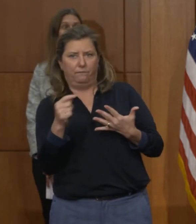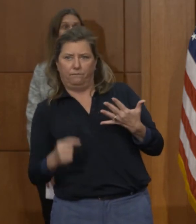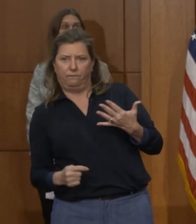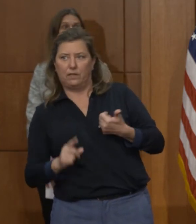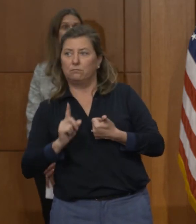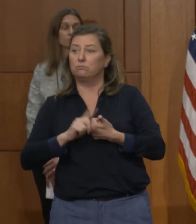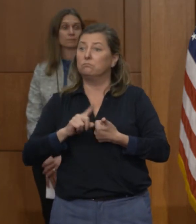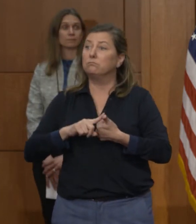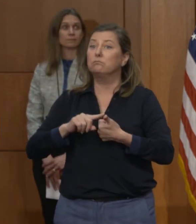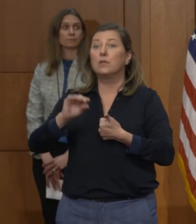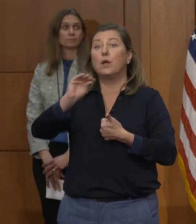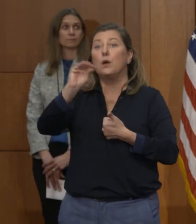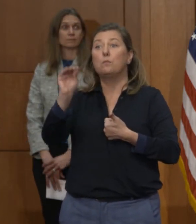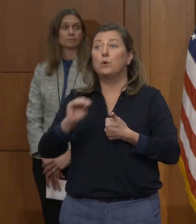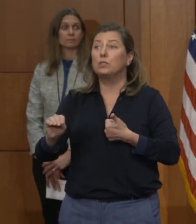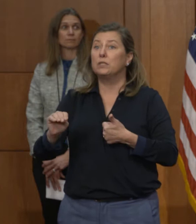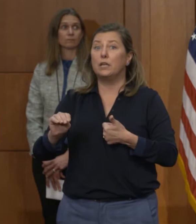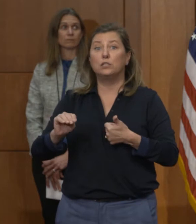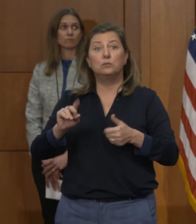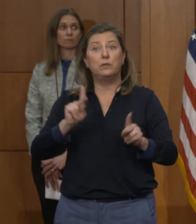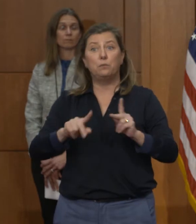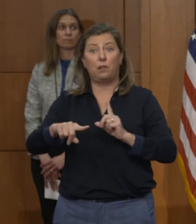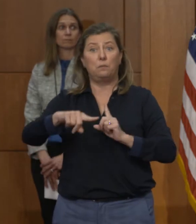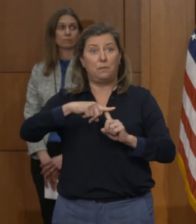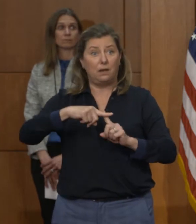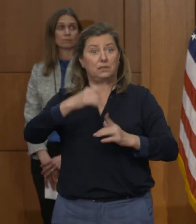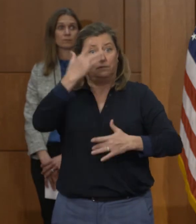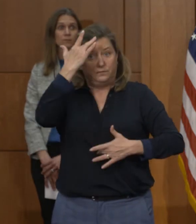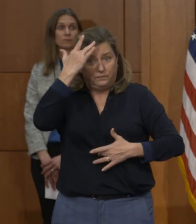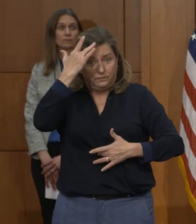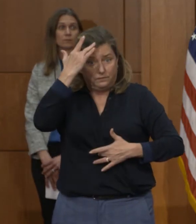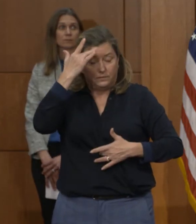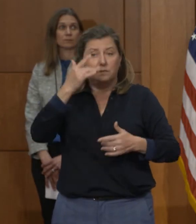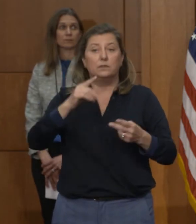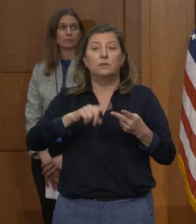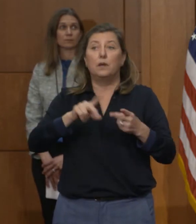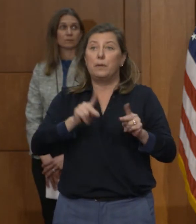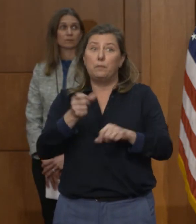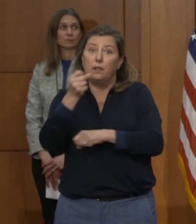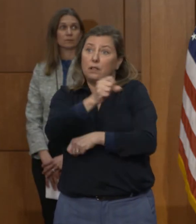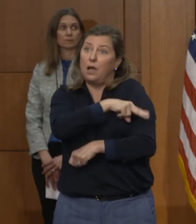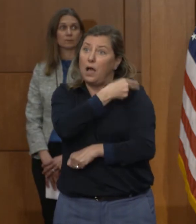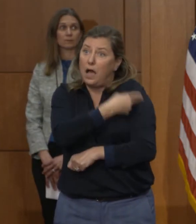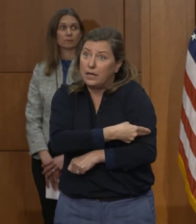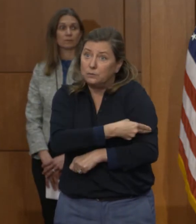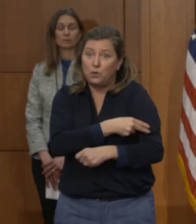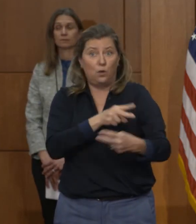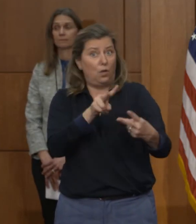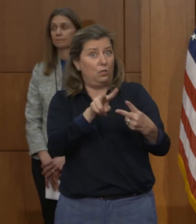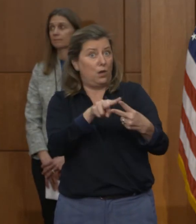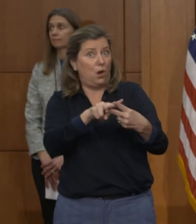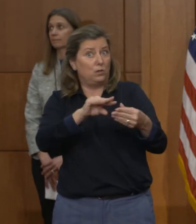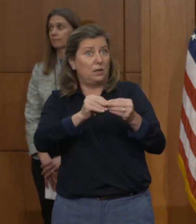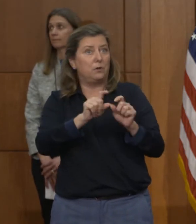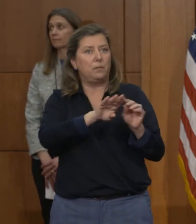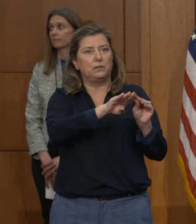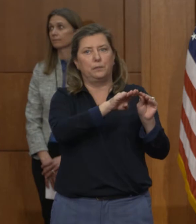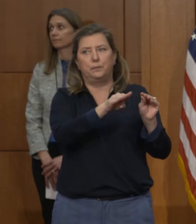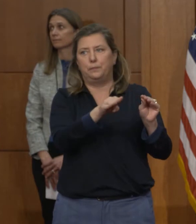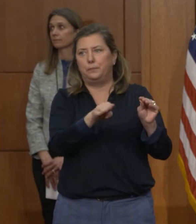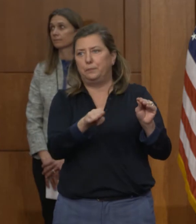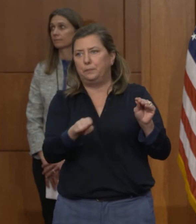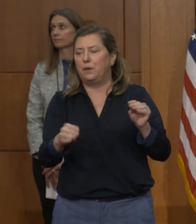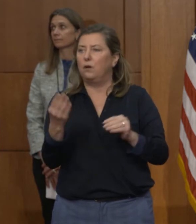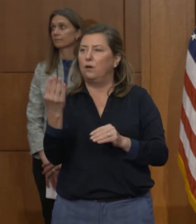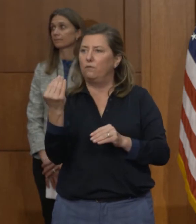to see the percentage of positive tests and the number of hospitalizations both track downward